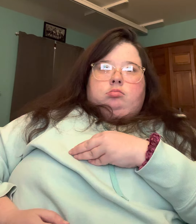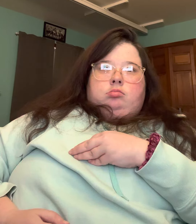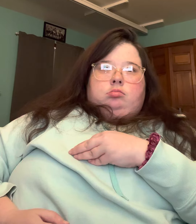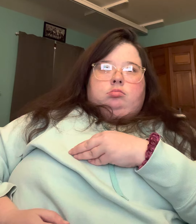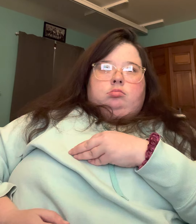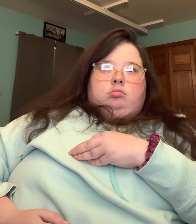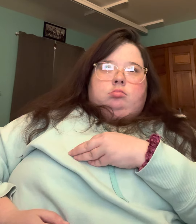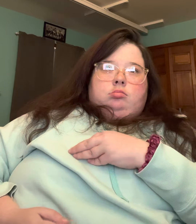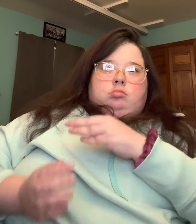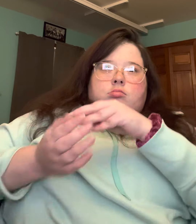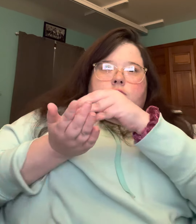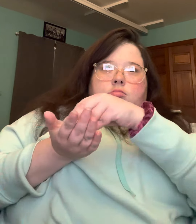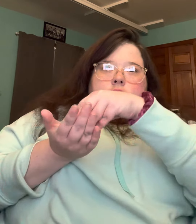me.